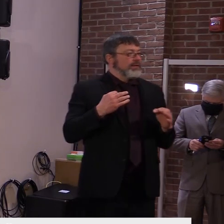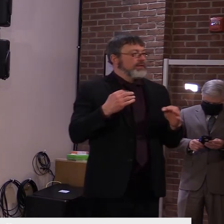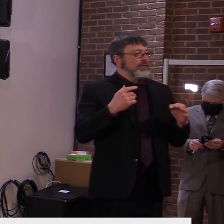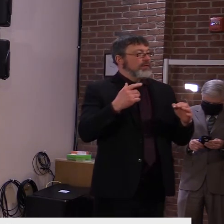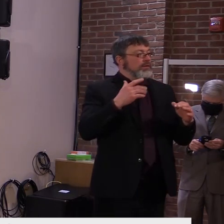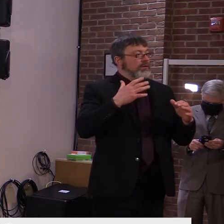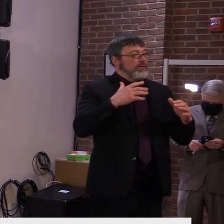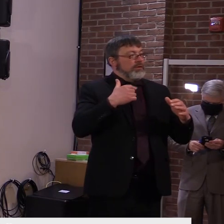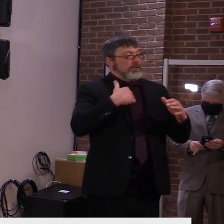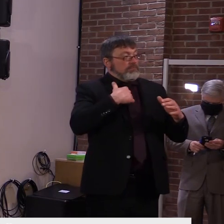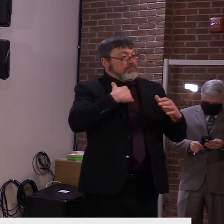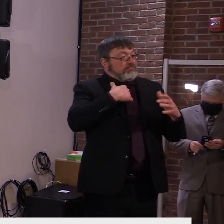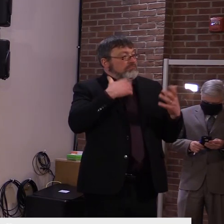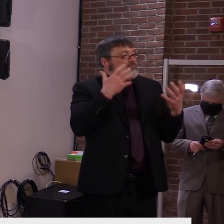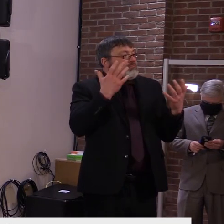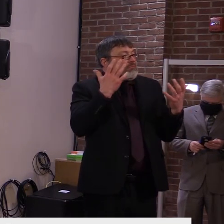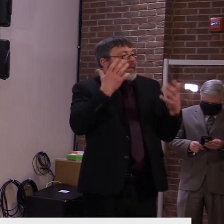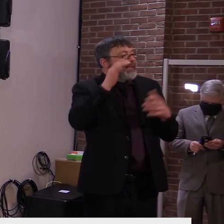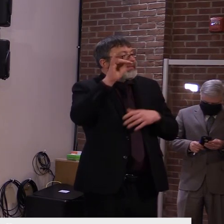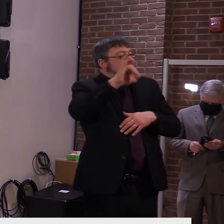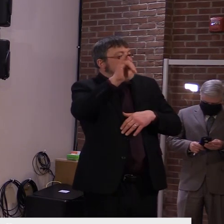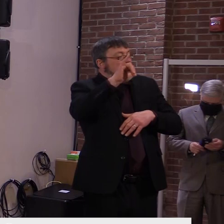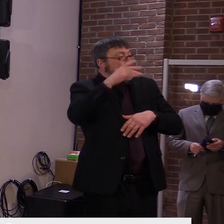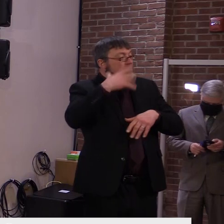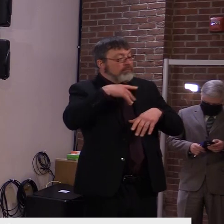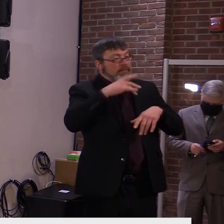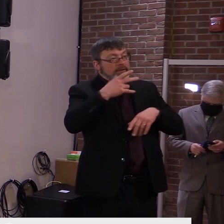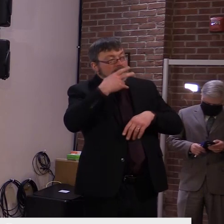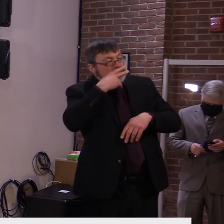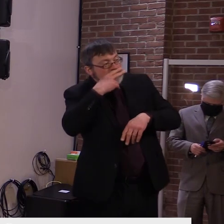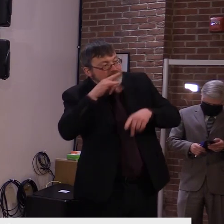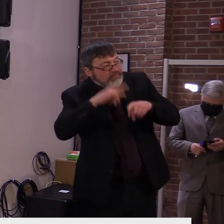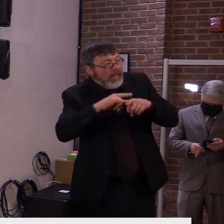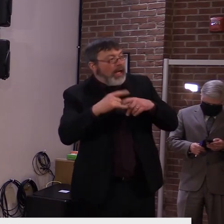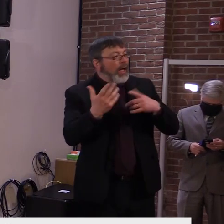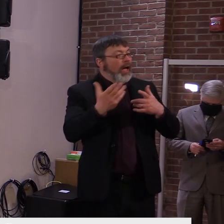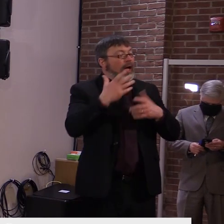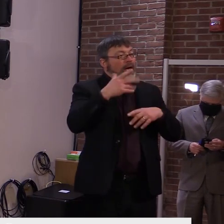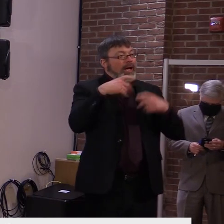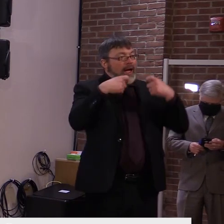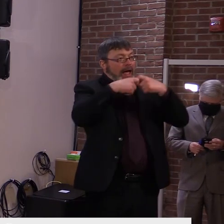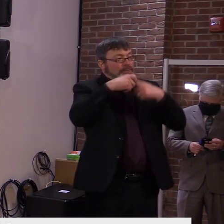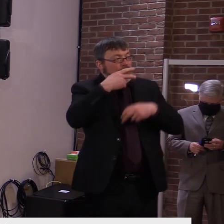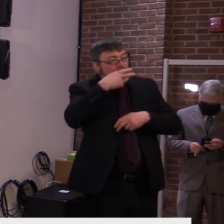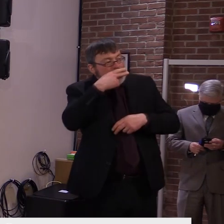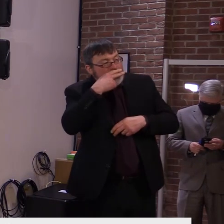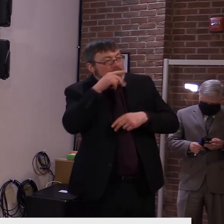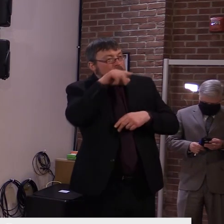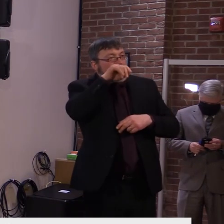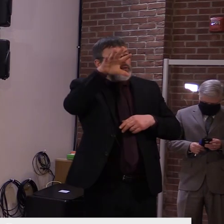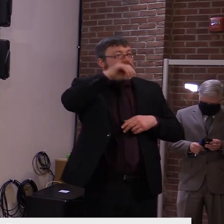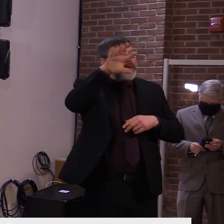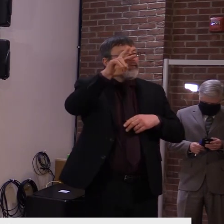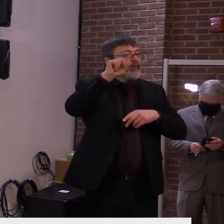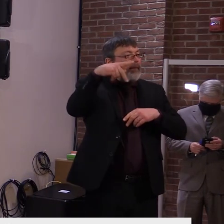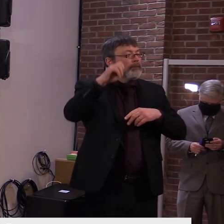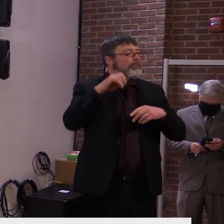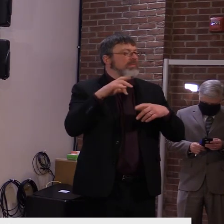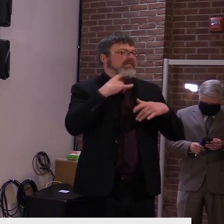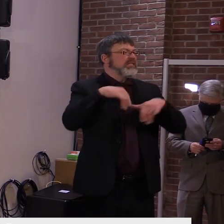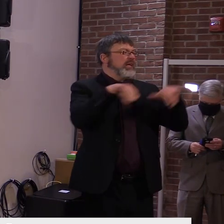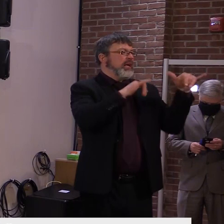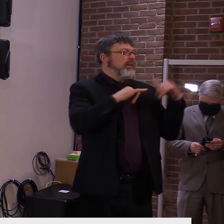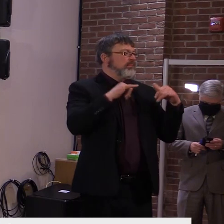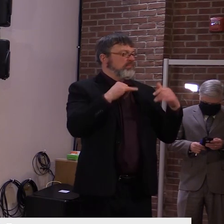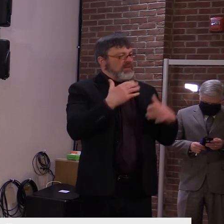It's just my personal choice. And again, I'm not upset about it. It's just I'm on the losing end,